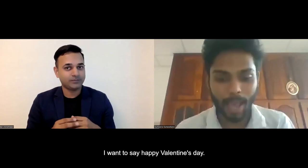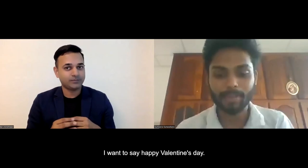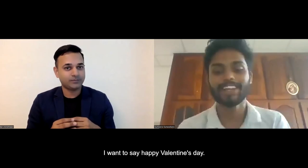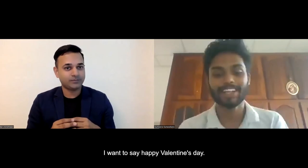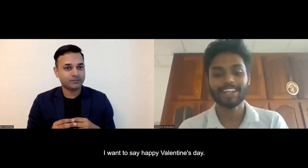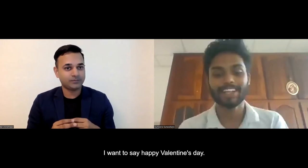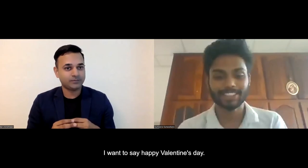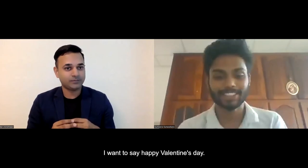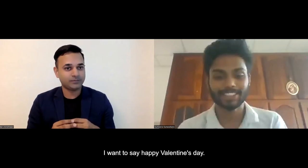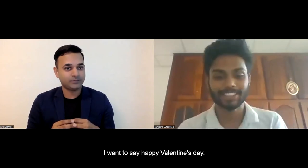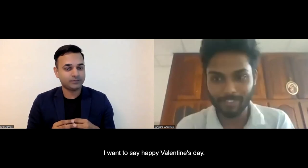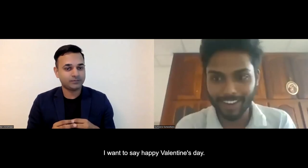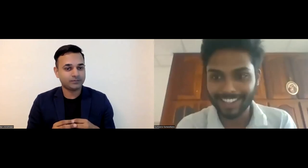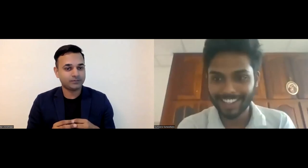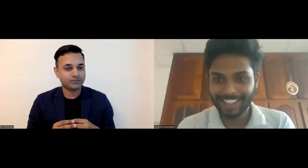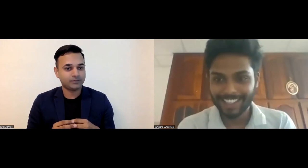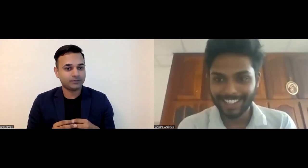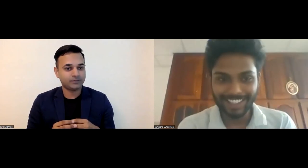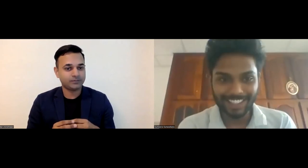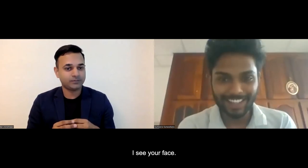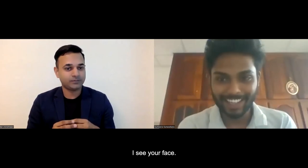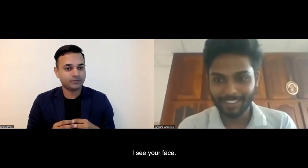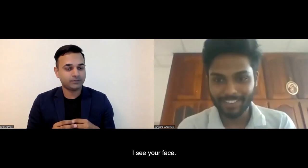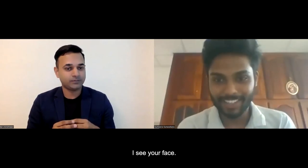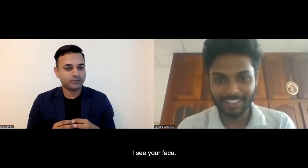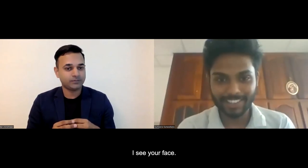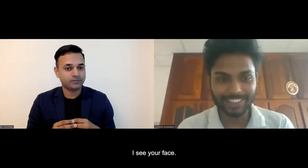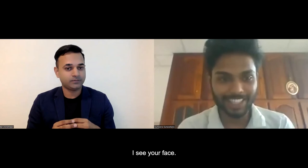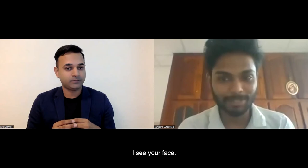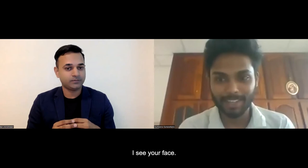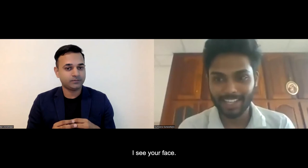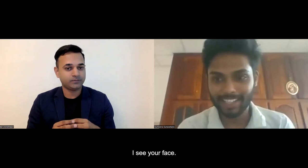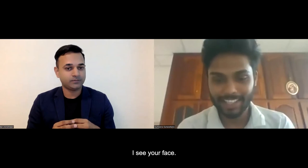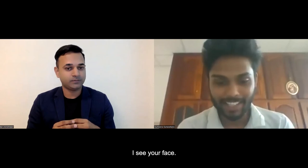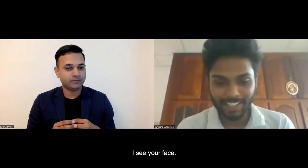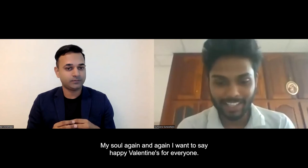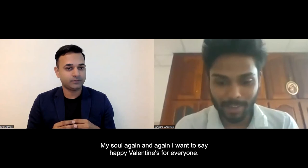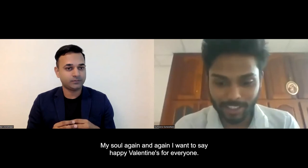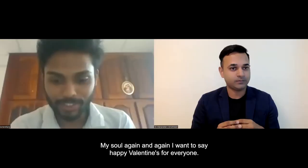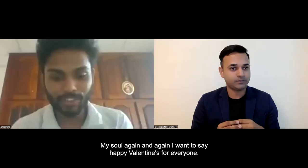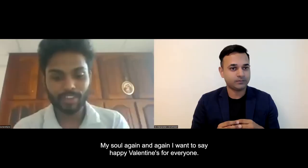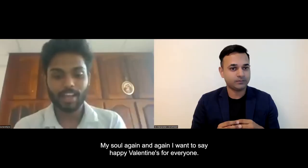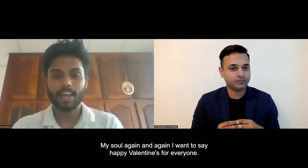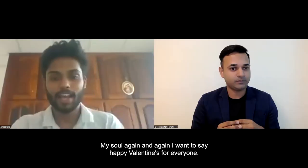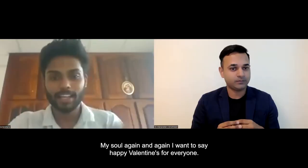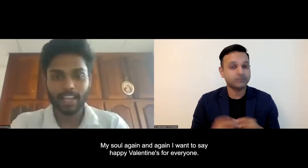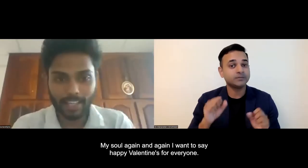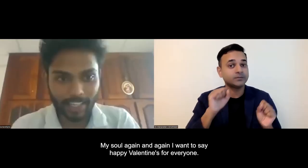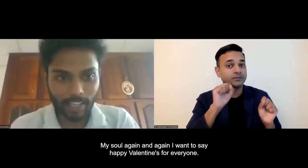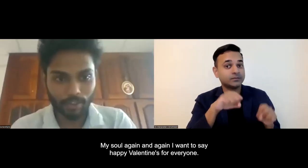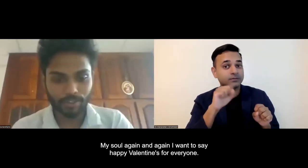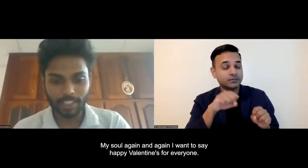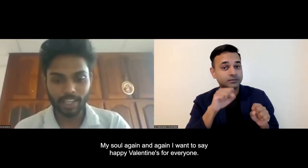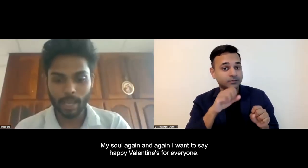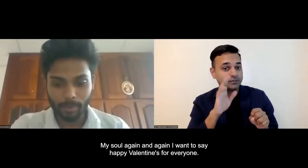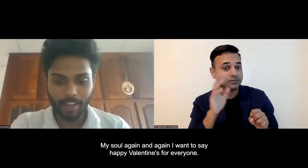happy Valentine's Day for everyone. I can see your face, nice smile. So again and again,